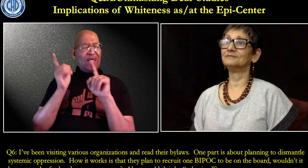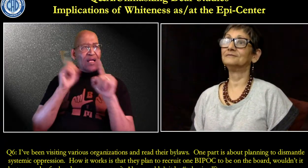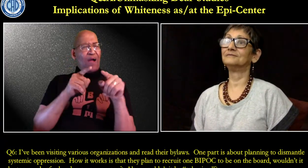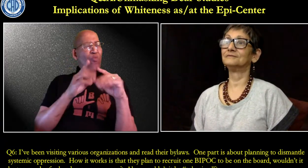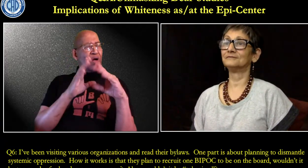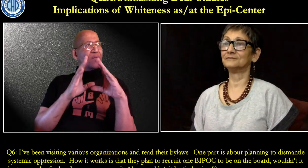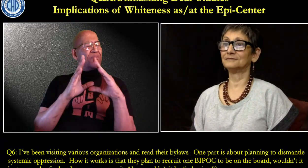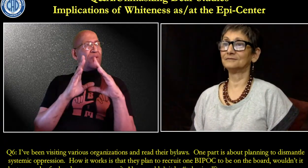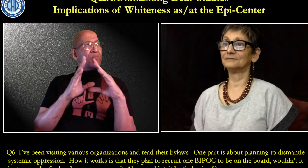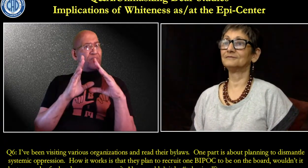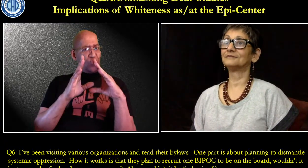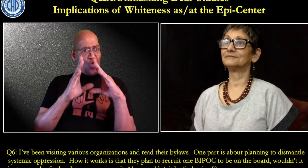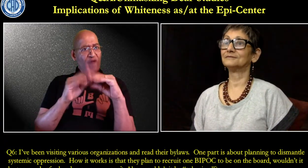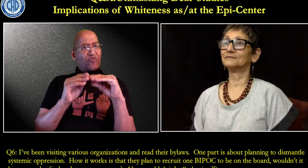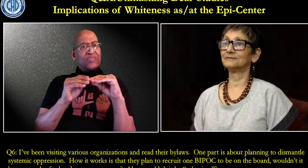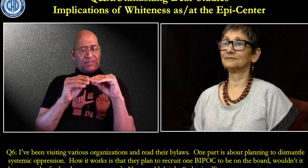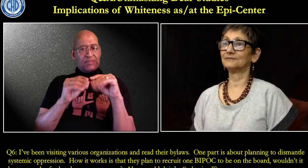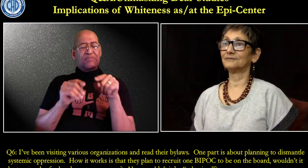going to the meetings.